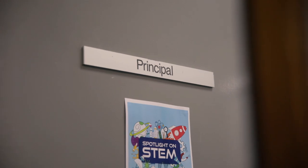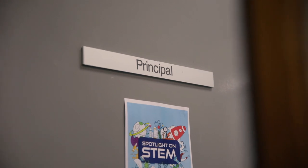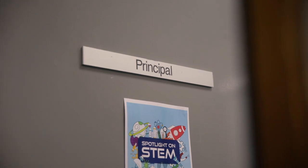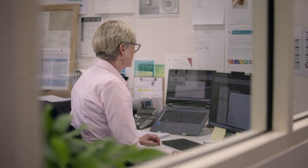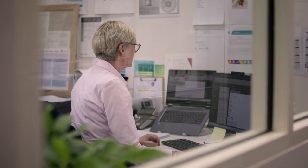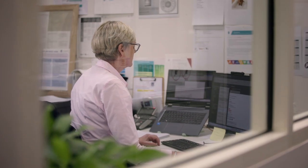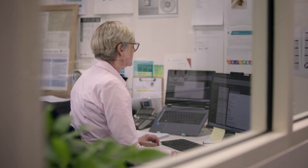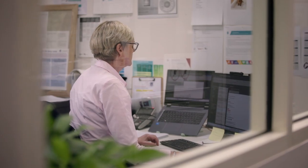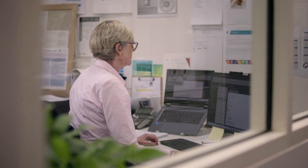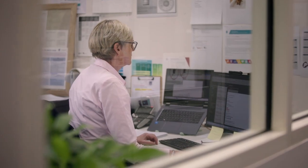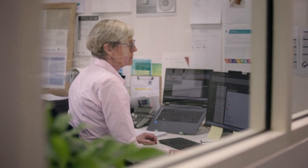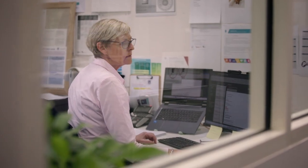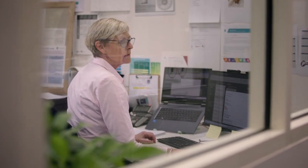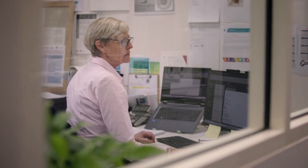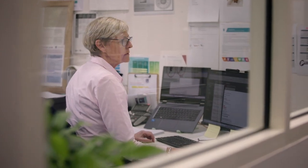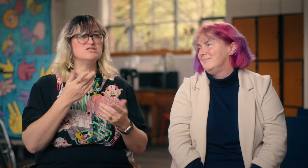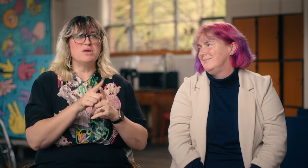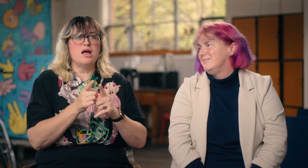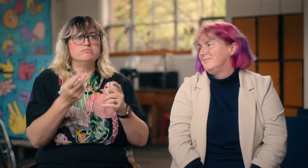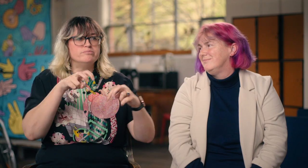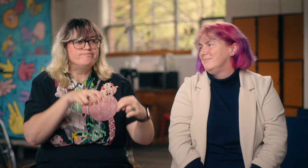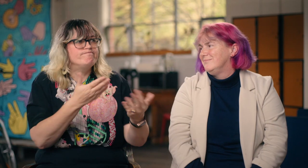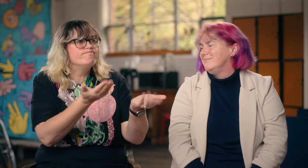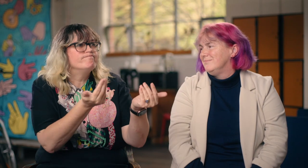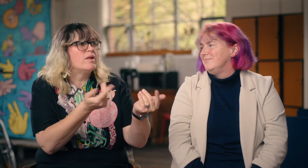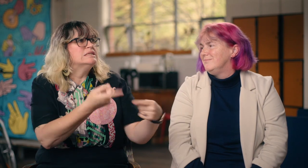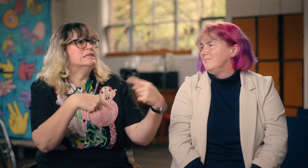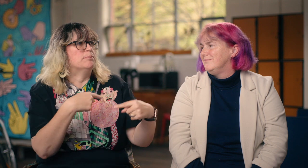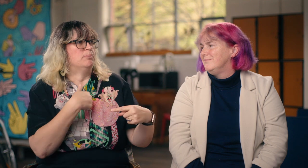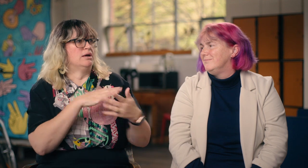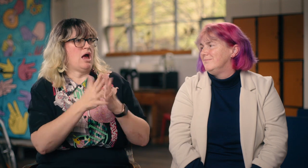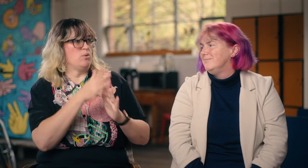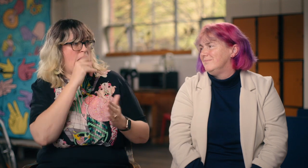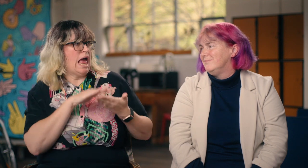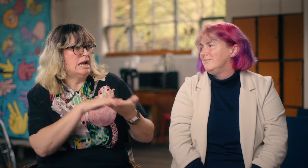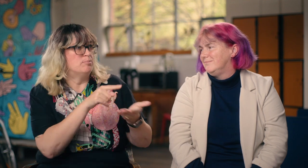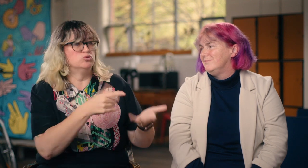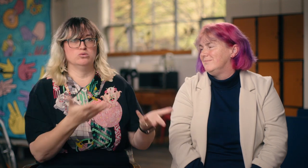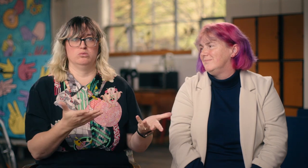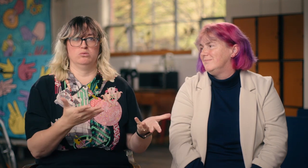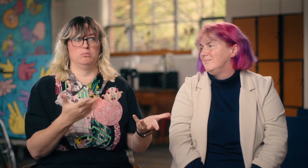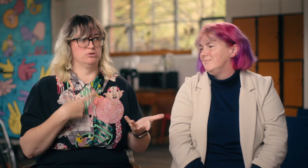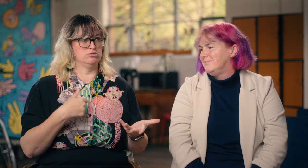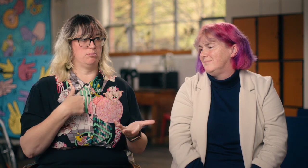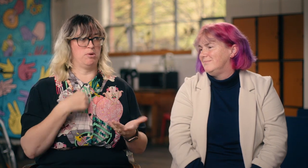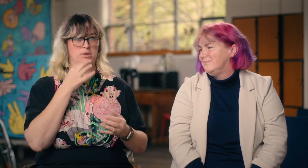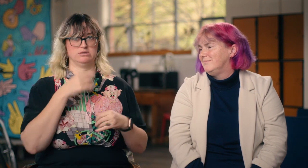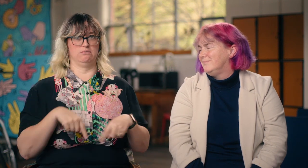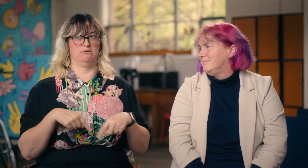Principal. Elizabeth. Marg actually invited me to sit down with her and said, tell me how I can help you. I was a bit nervous